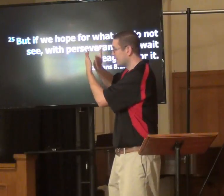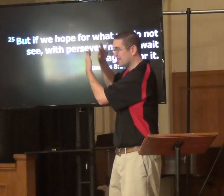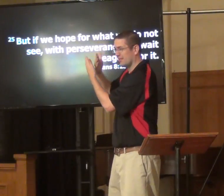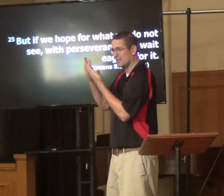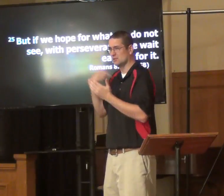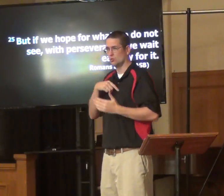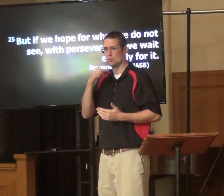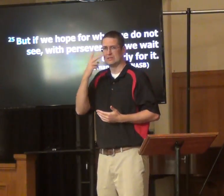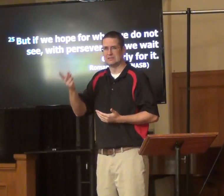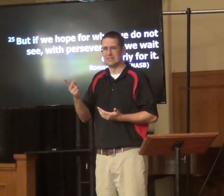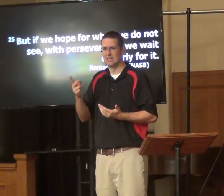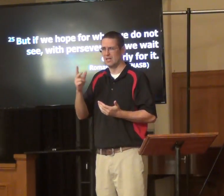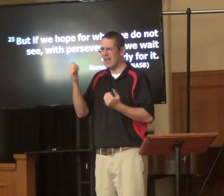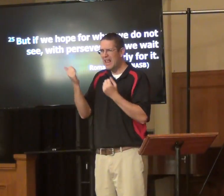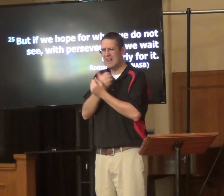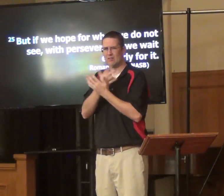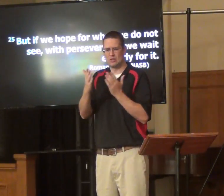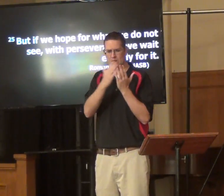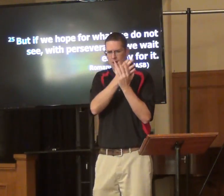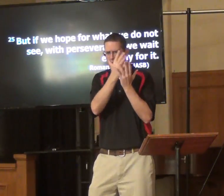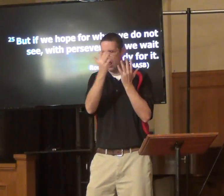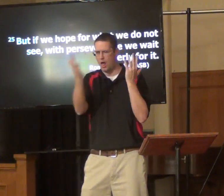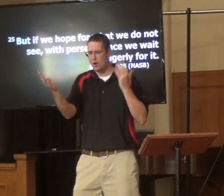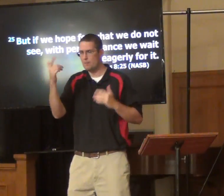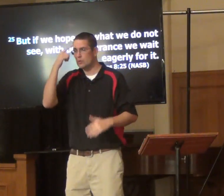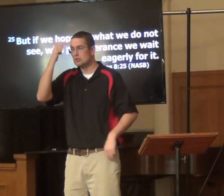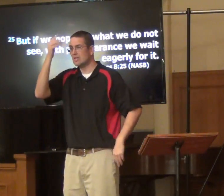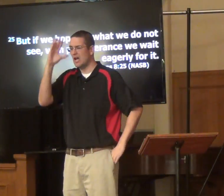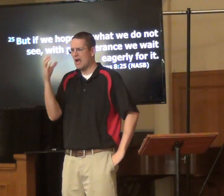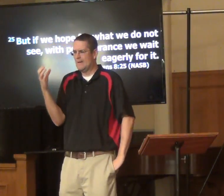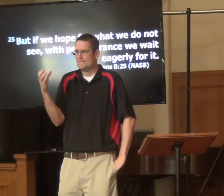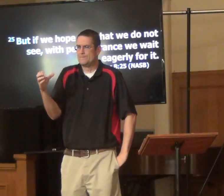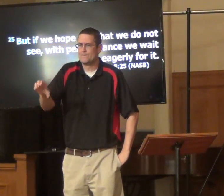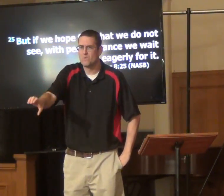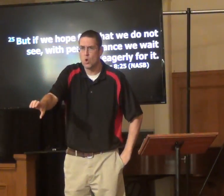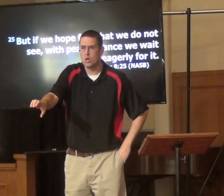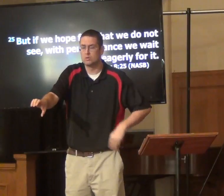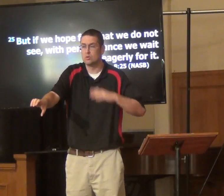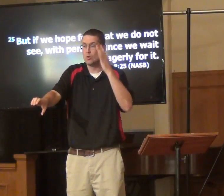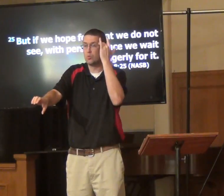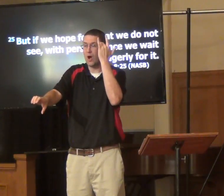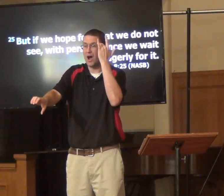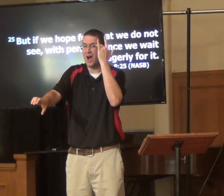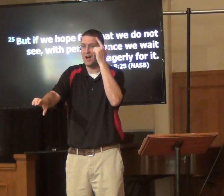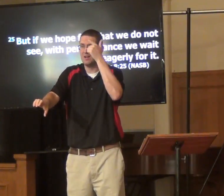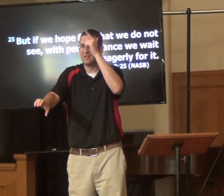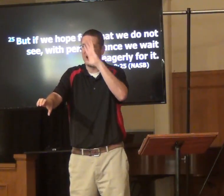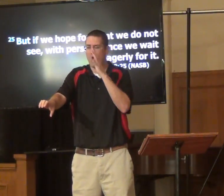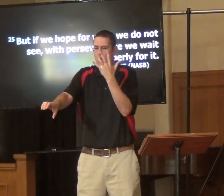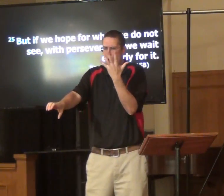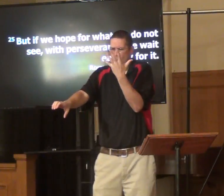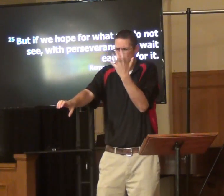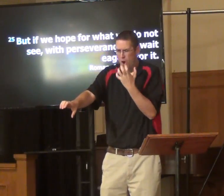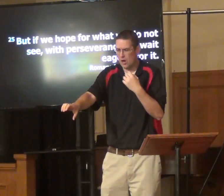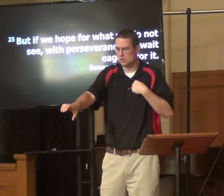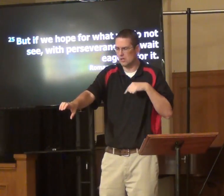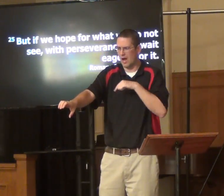murder and theft, everything that we see, because God inflicted it.